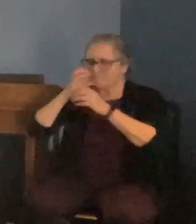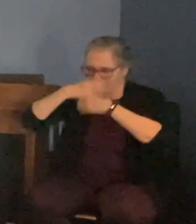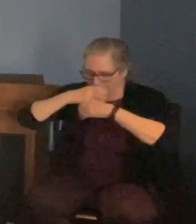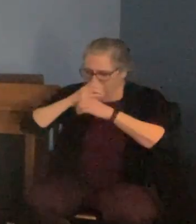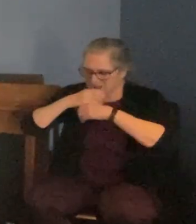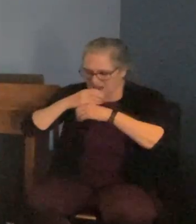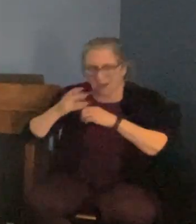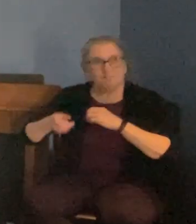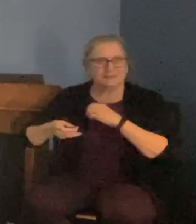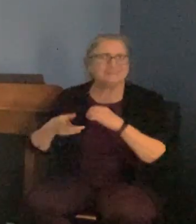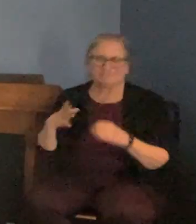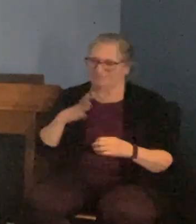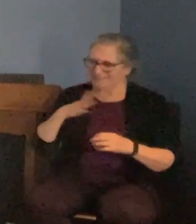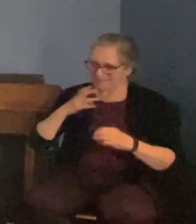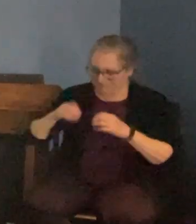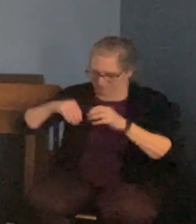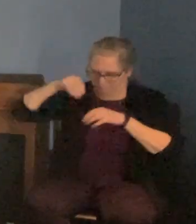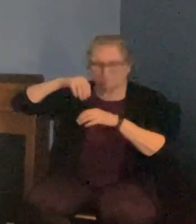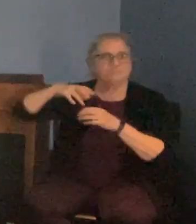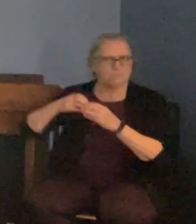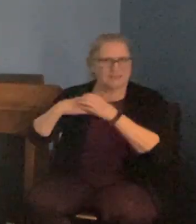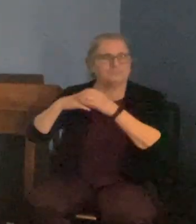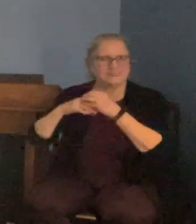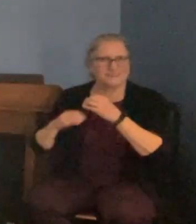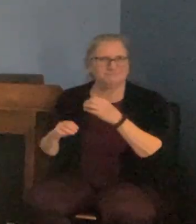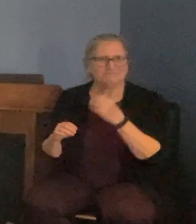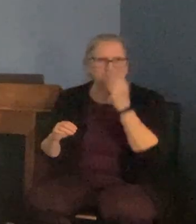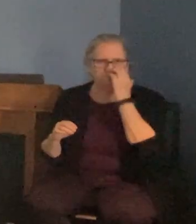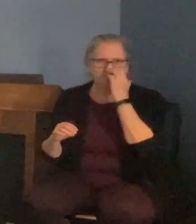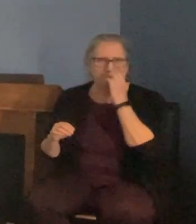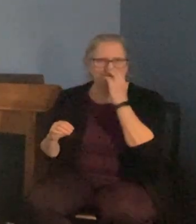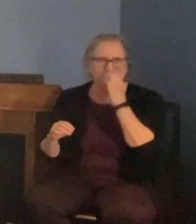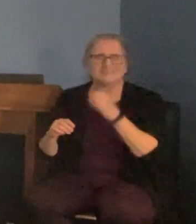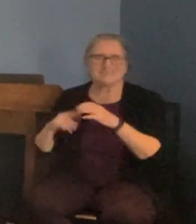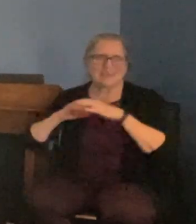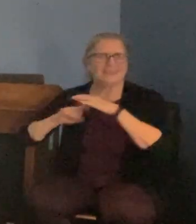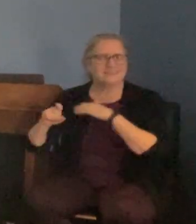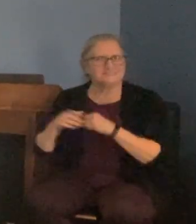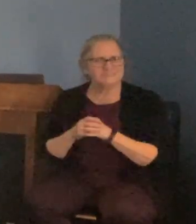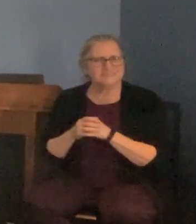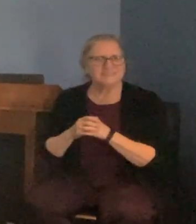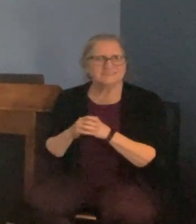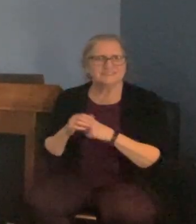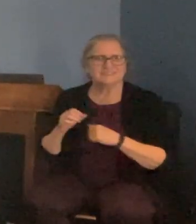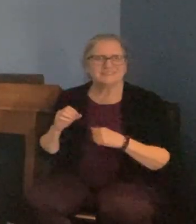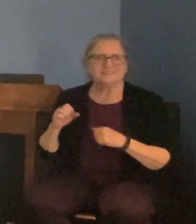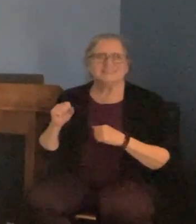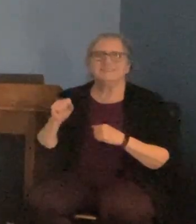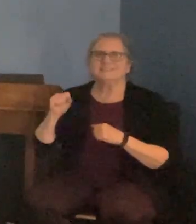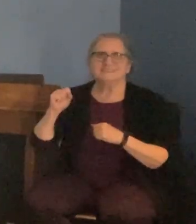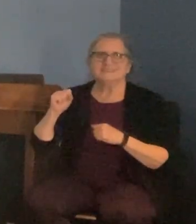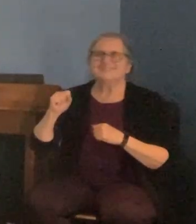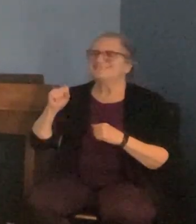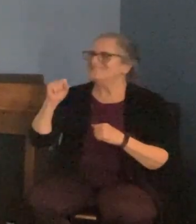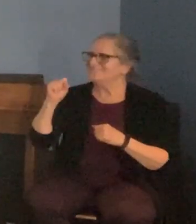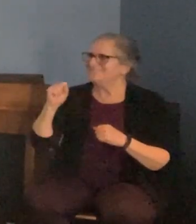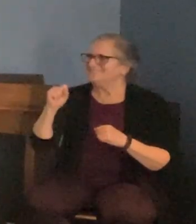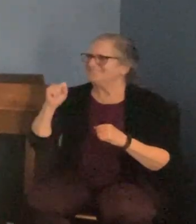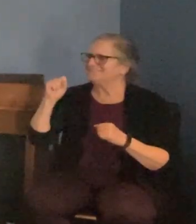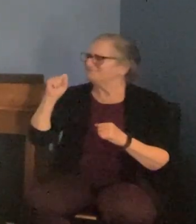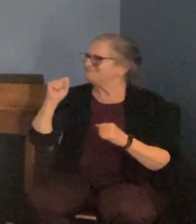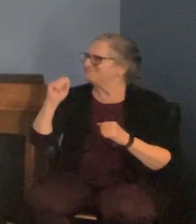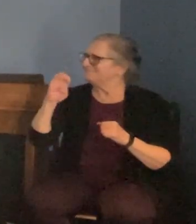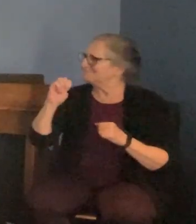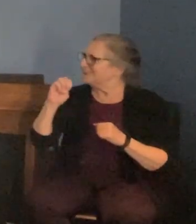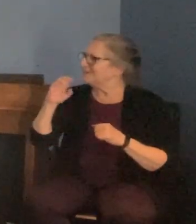thing. And with this one, to be honest, it's very simple. I used a scanner, like an office